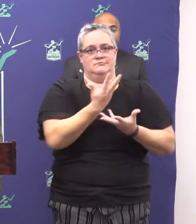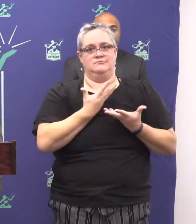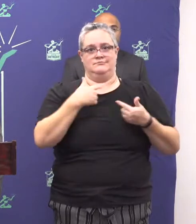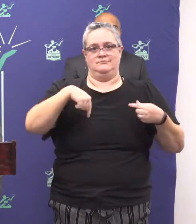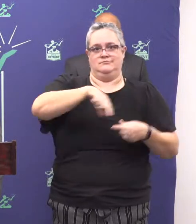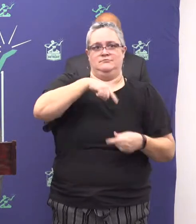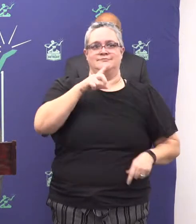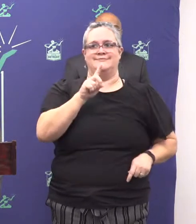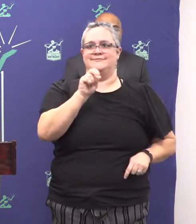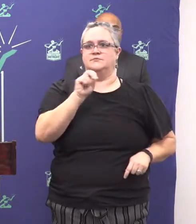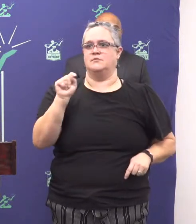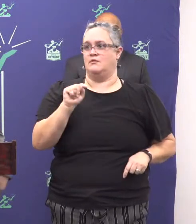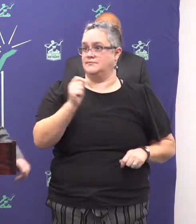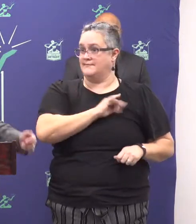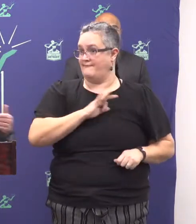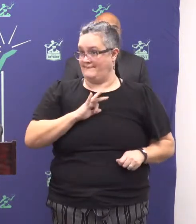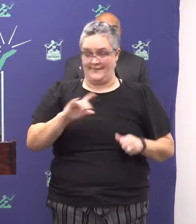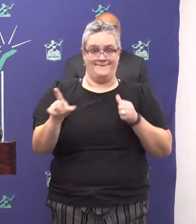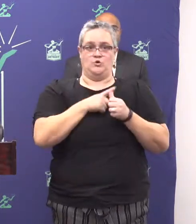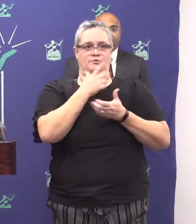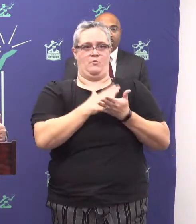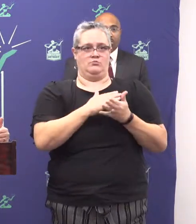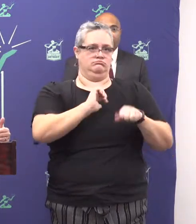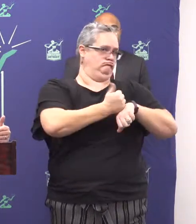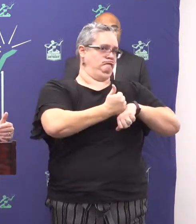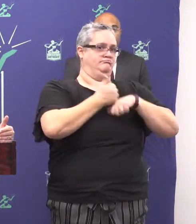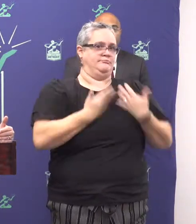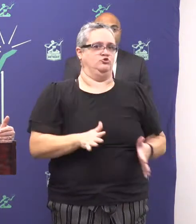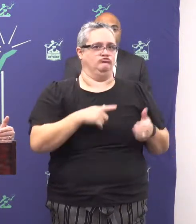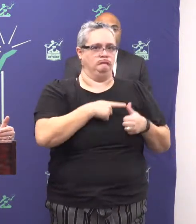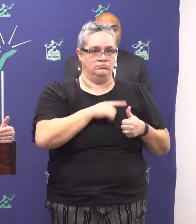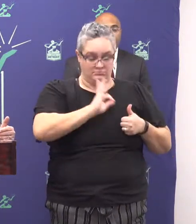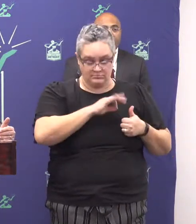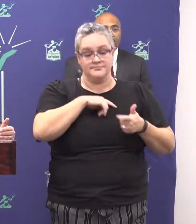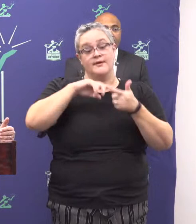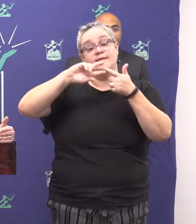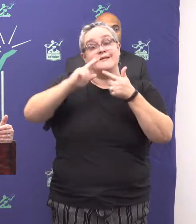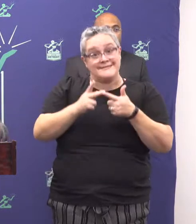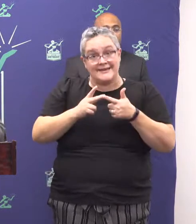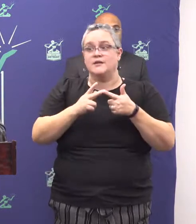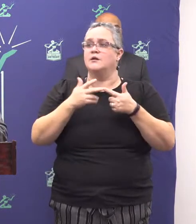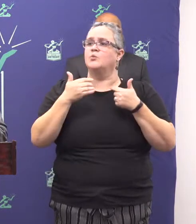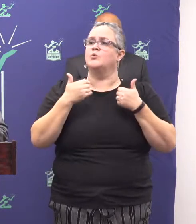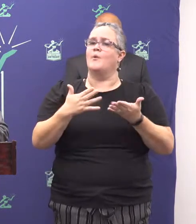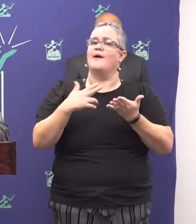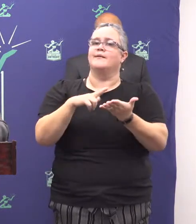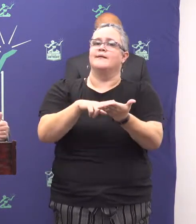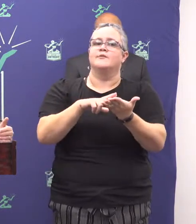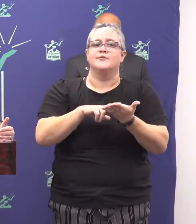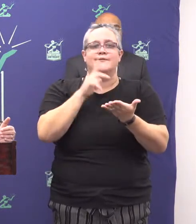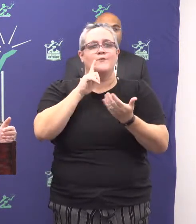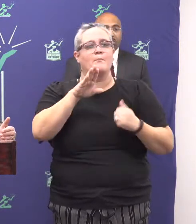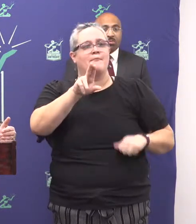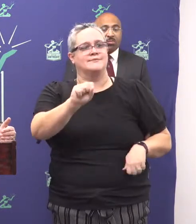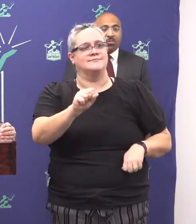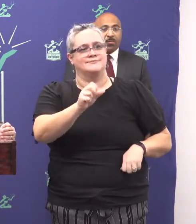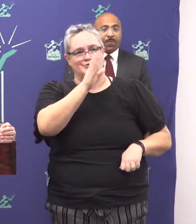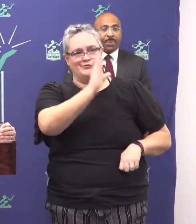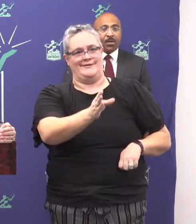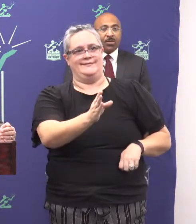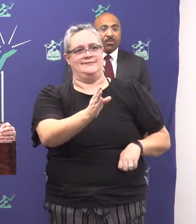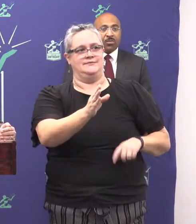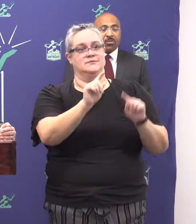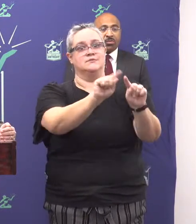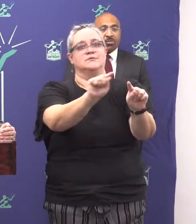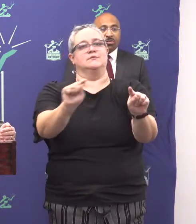staff. That was the first piece of it. Second, we said, let's go ahead and contract with the buses themselves, the people that